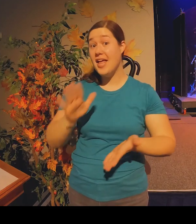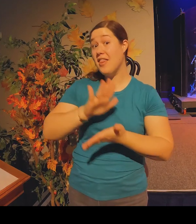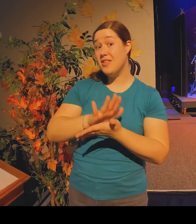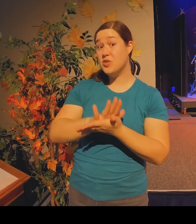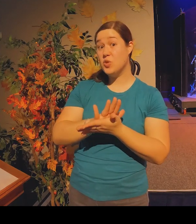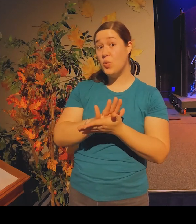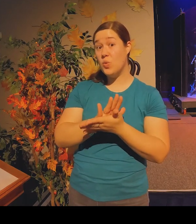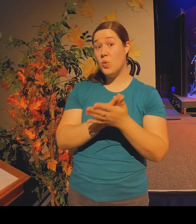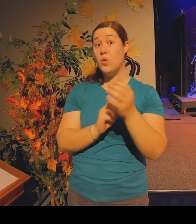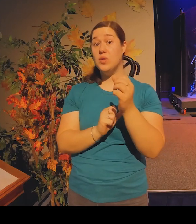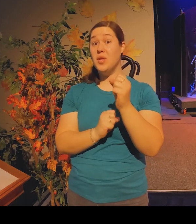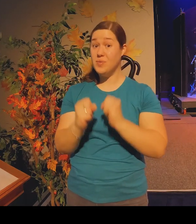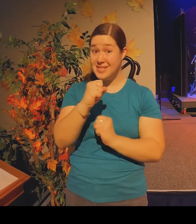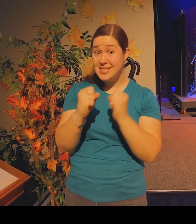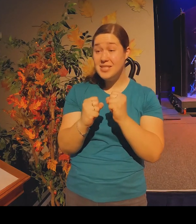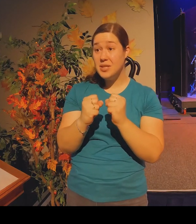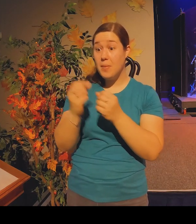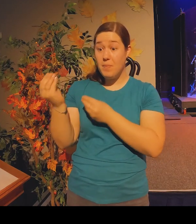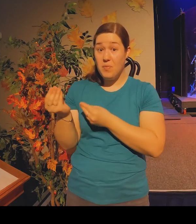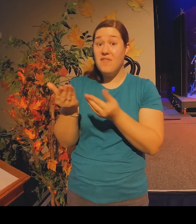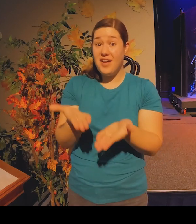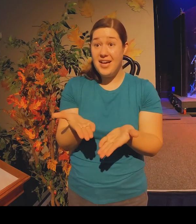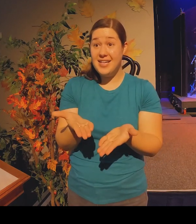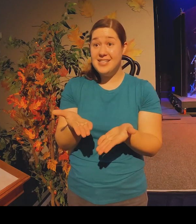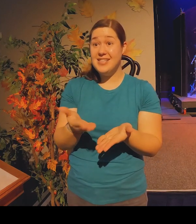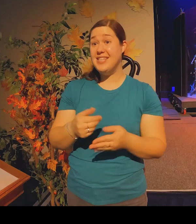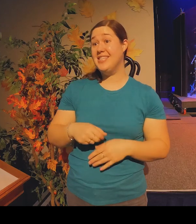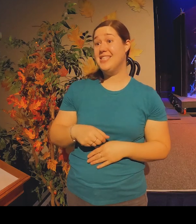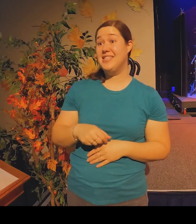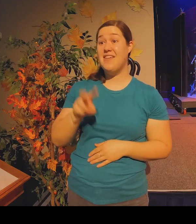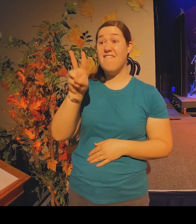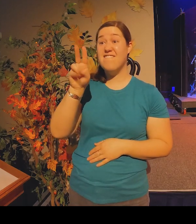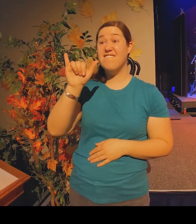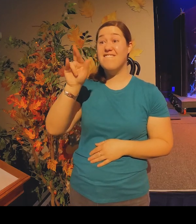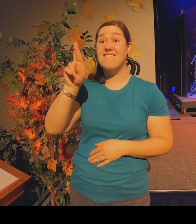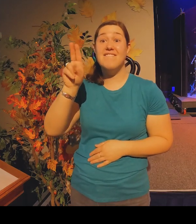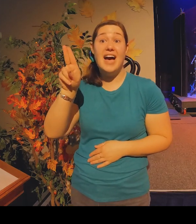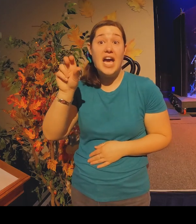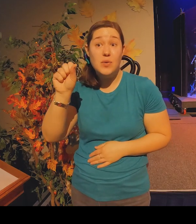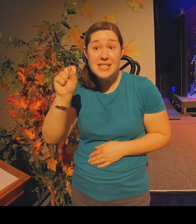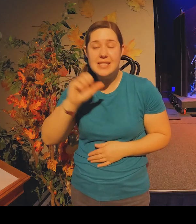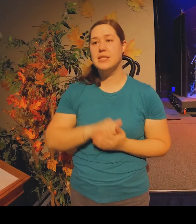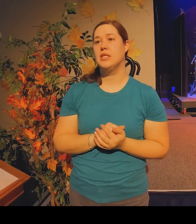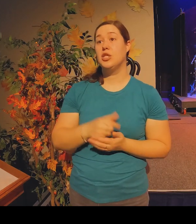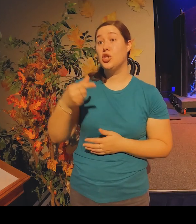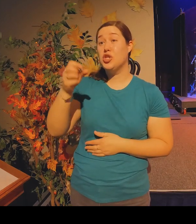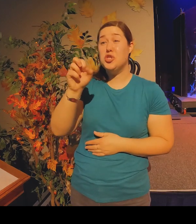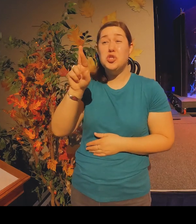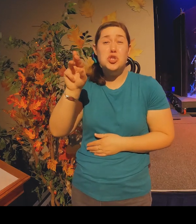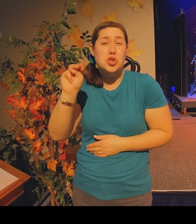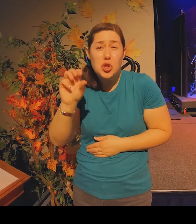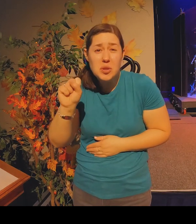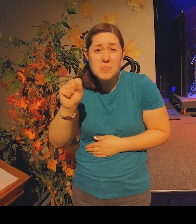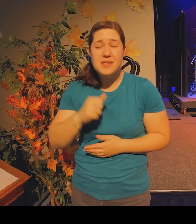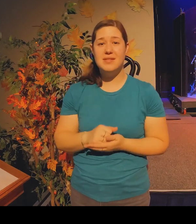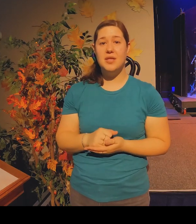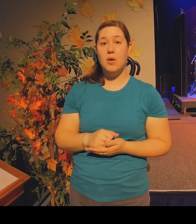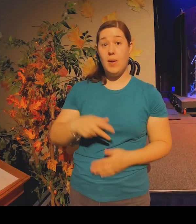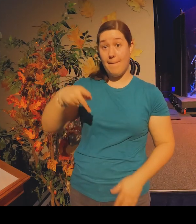germs when kids come home from school. And Paul gave that gift to me. They're like Petri dishes, you